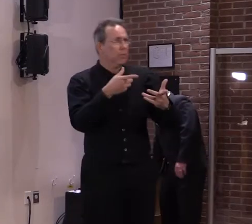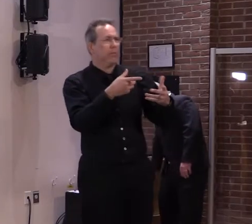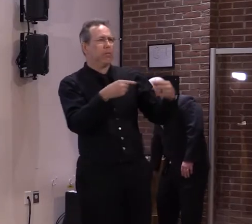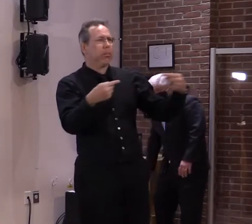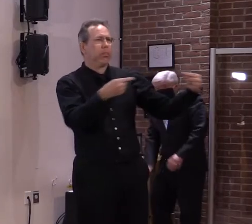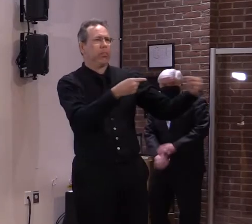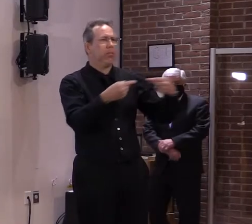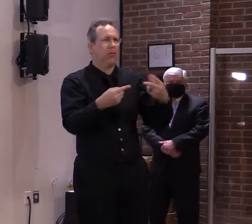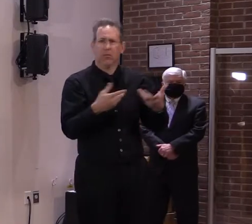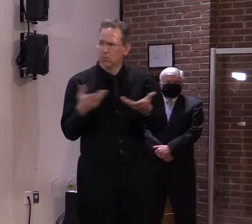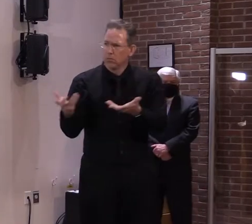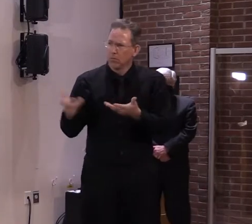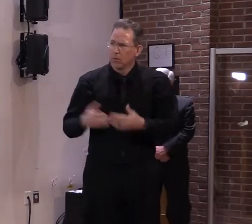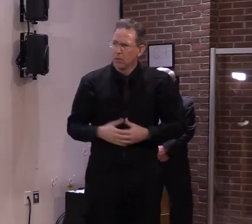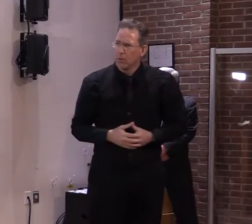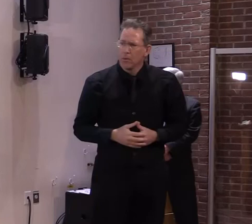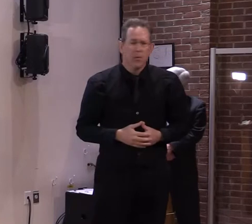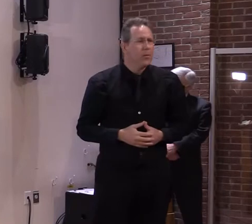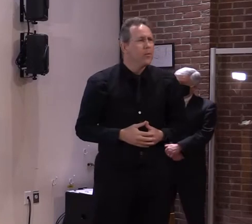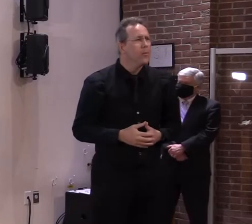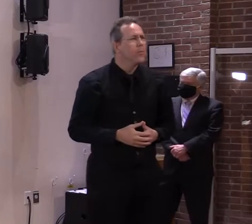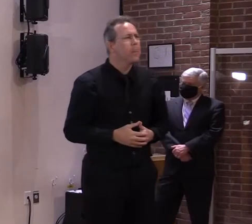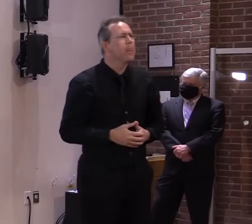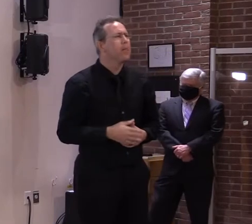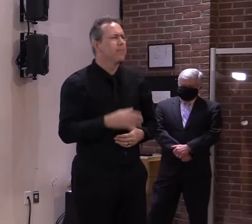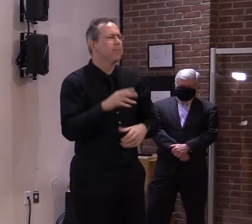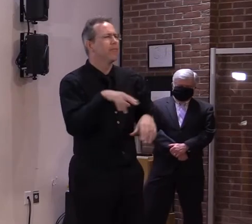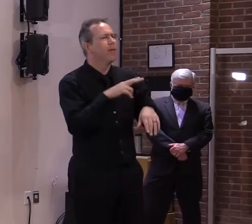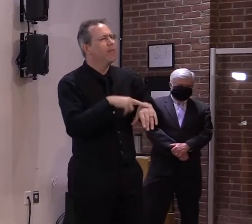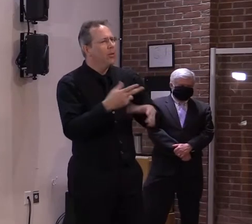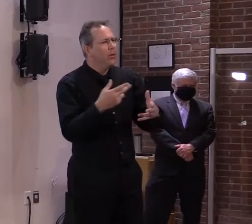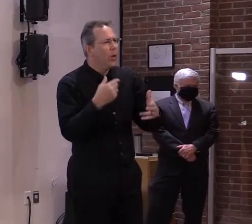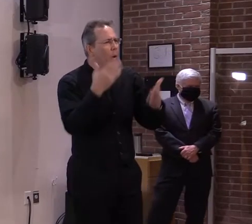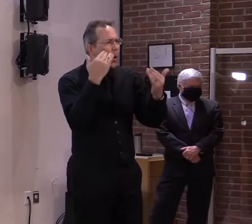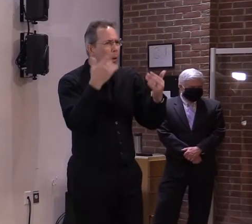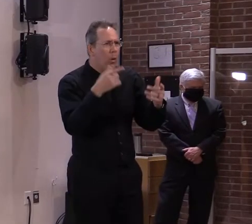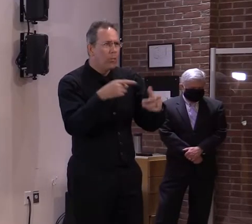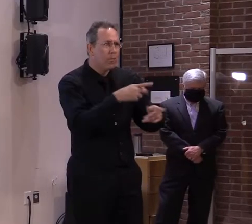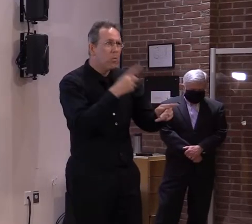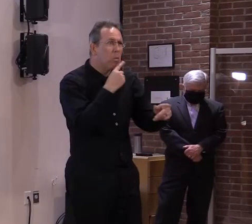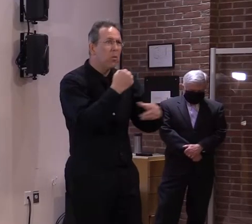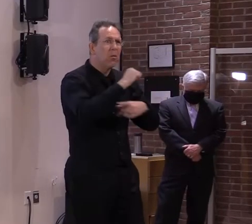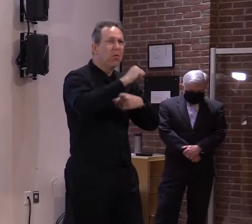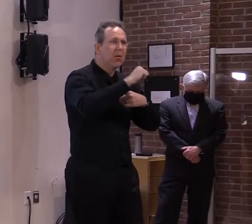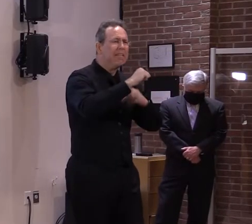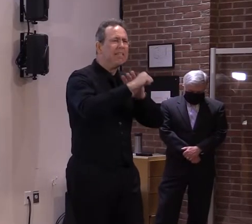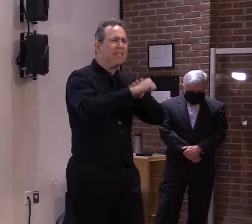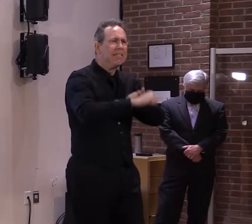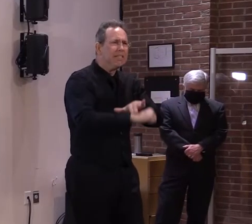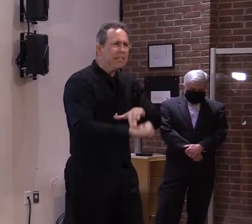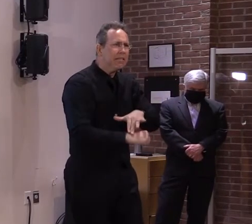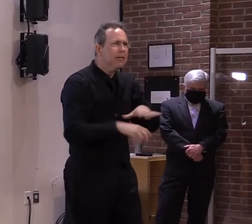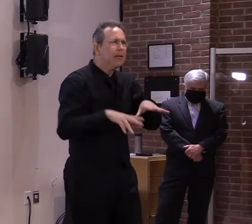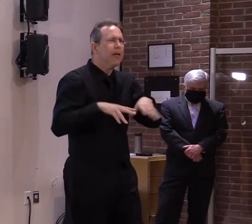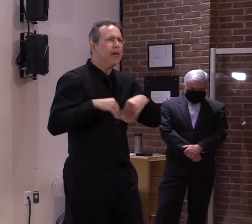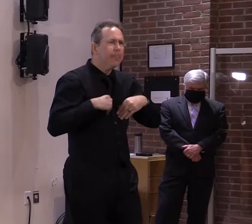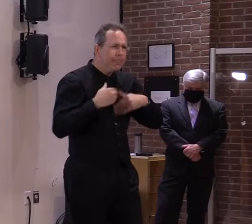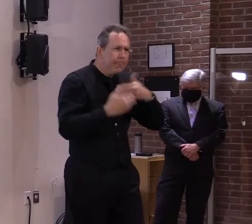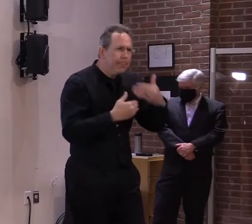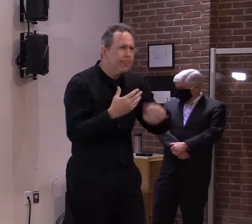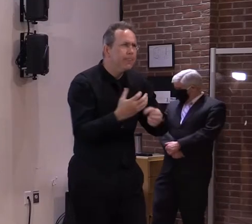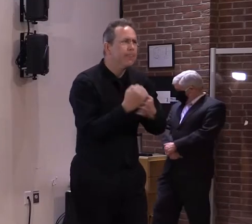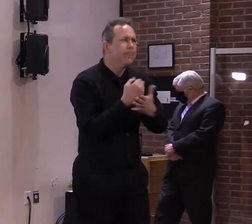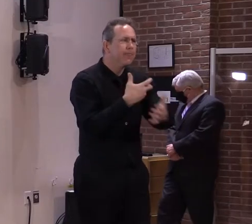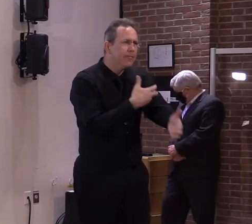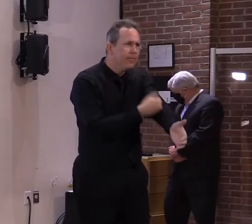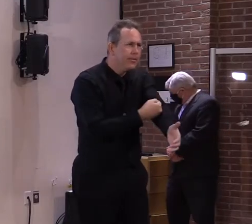vaccinated, nor for whatever reason they might have. So we're fully accepting of that. So at some point